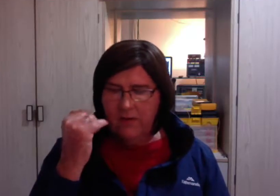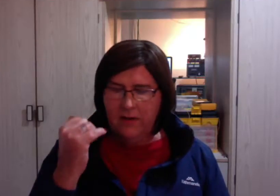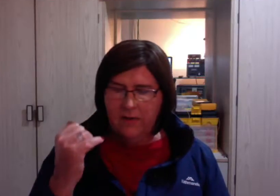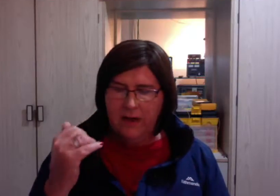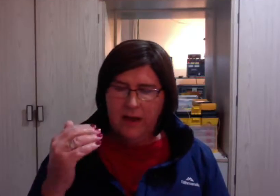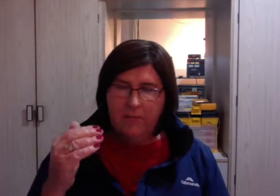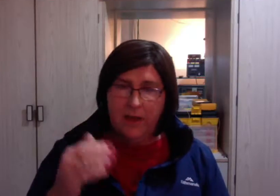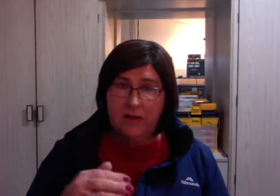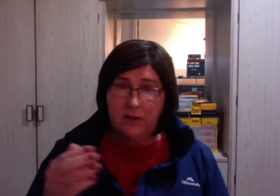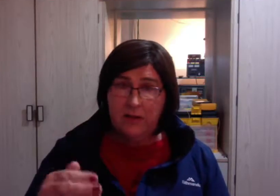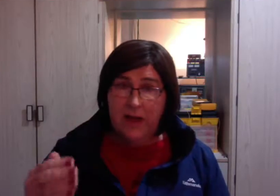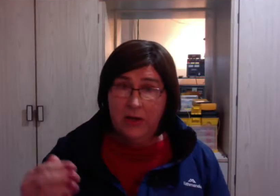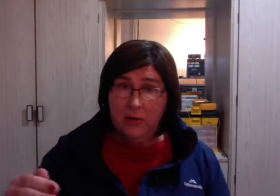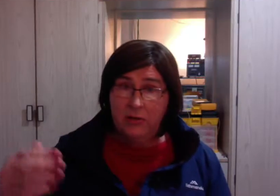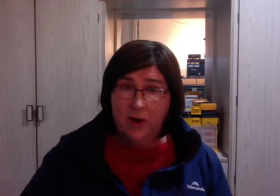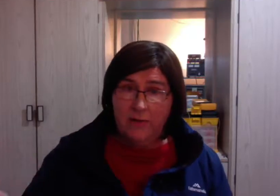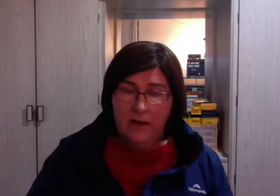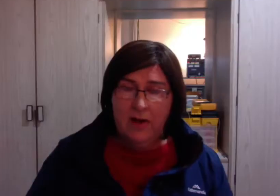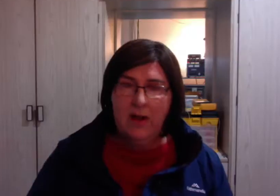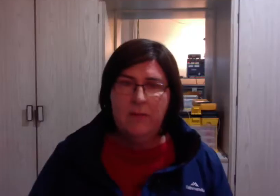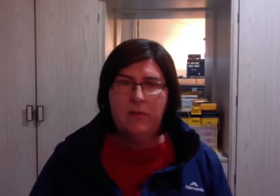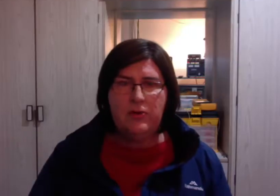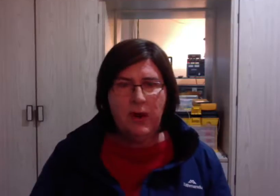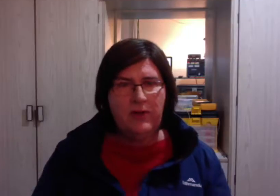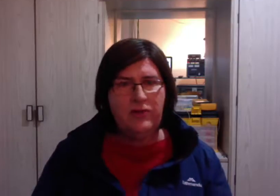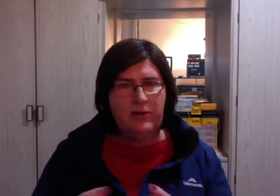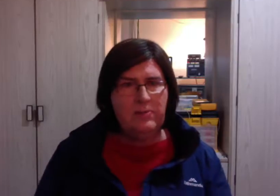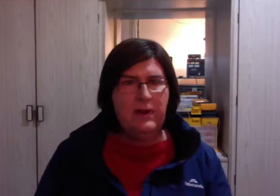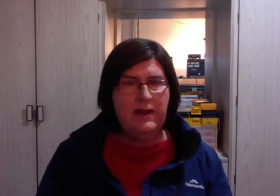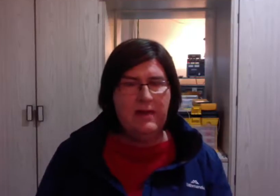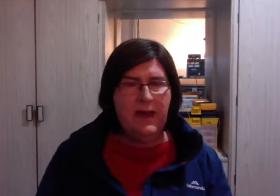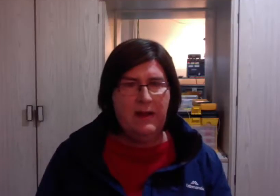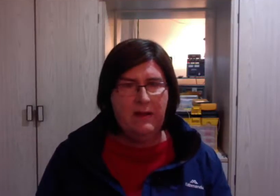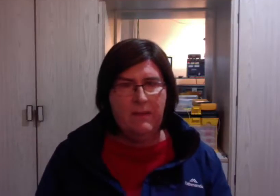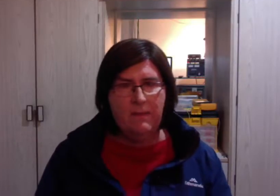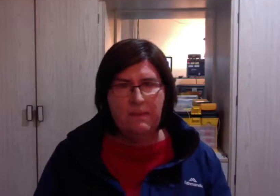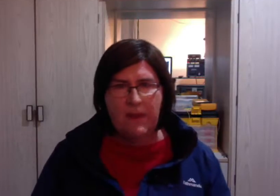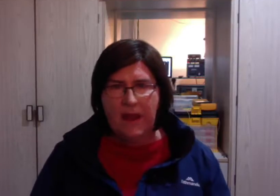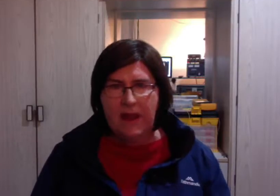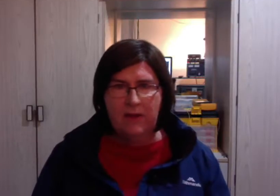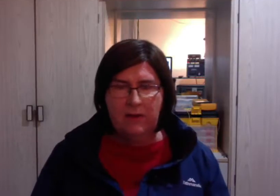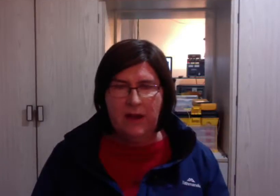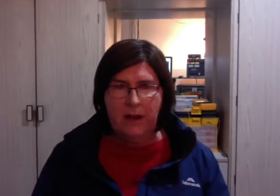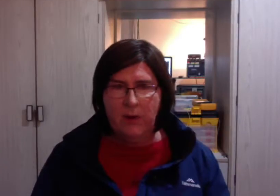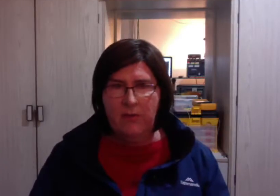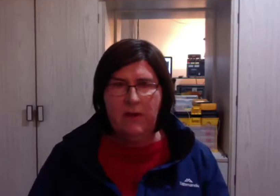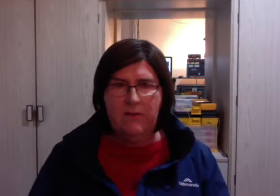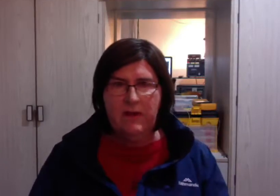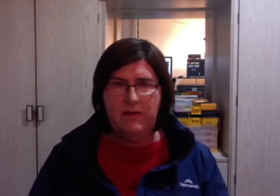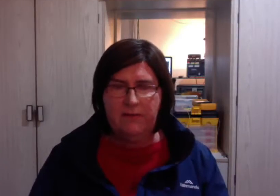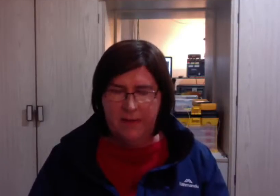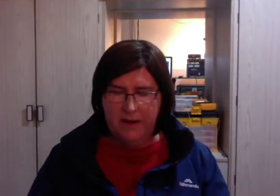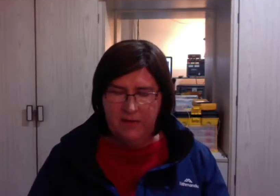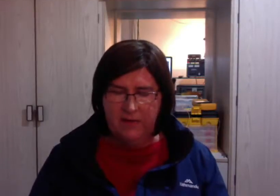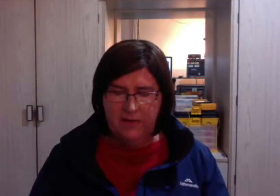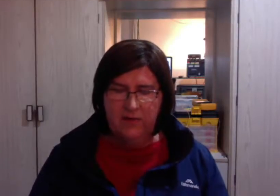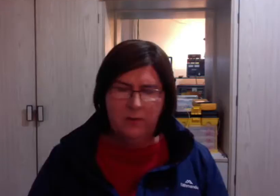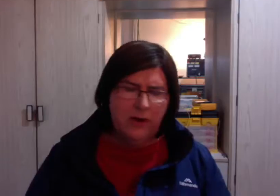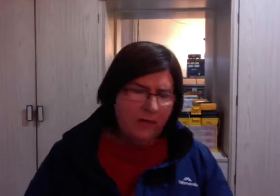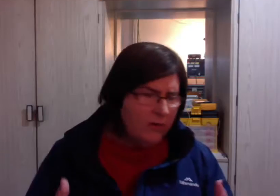things, the actual driving, but we'll try to simulate that at our on-road venues, if that makes sense to you. So we'll cover all the